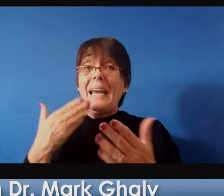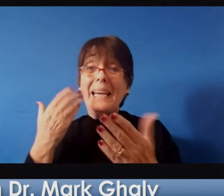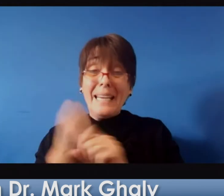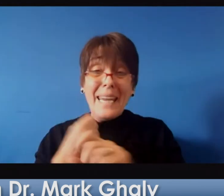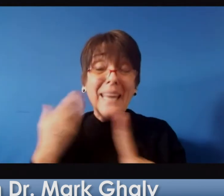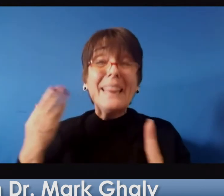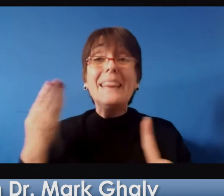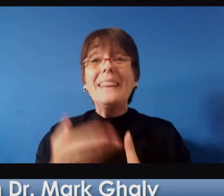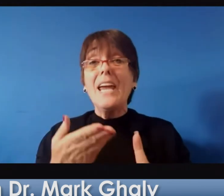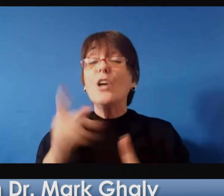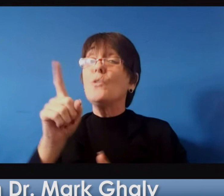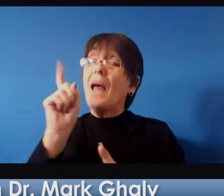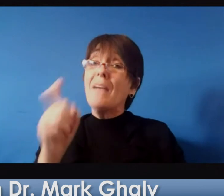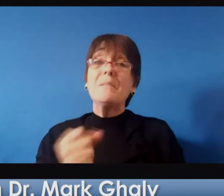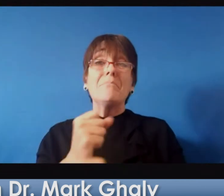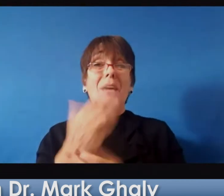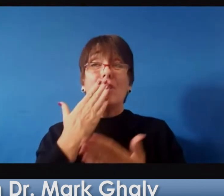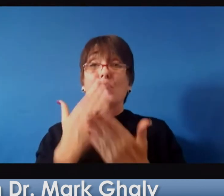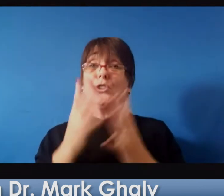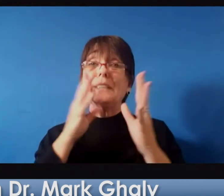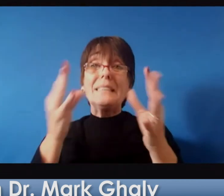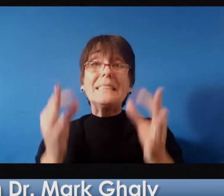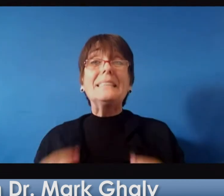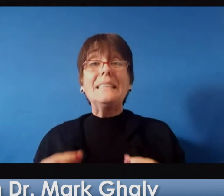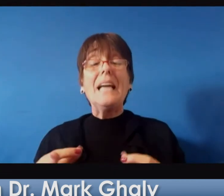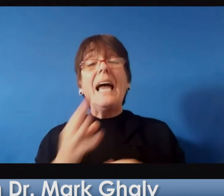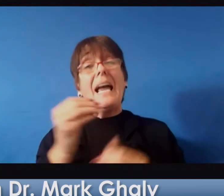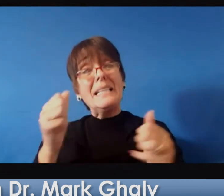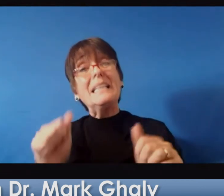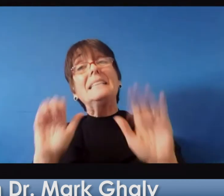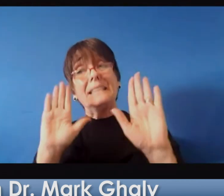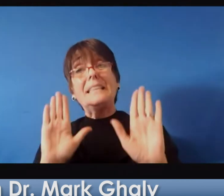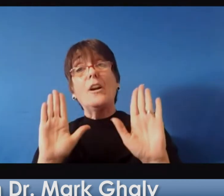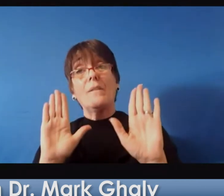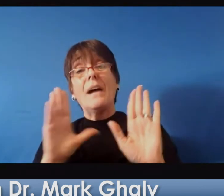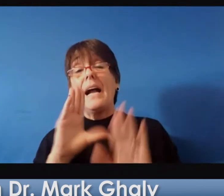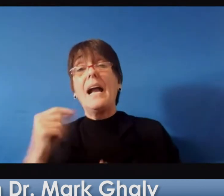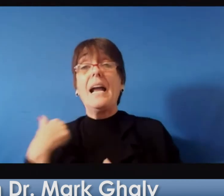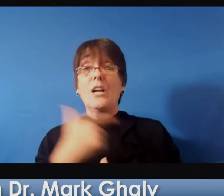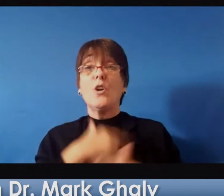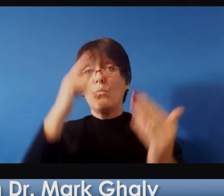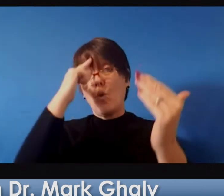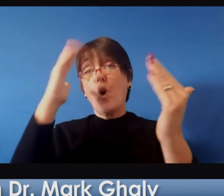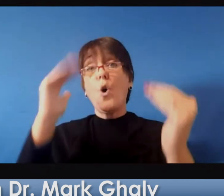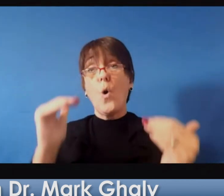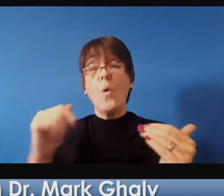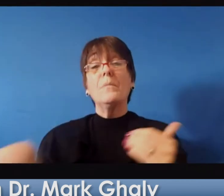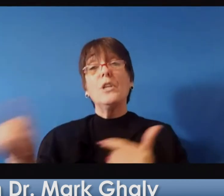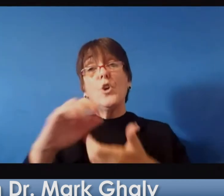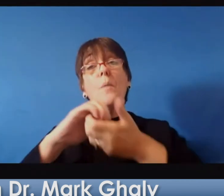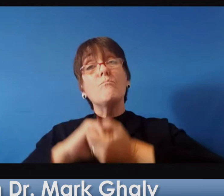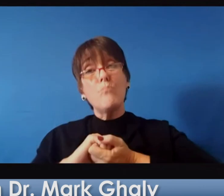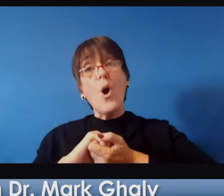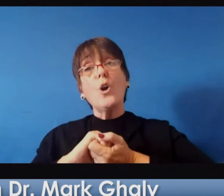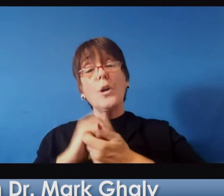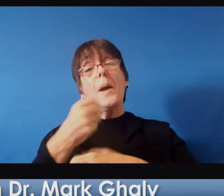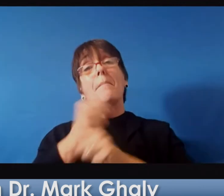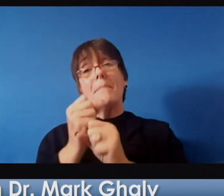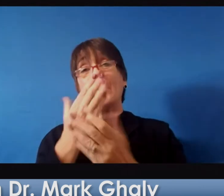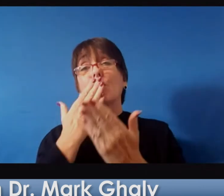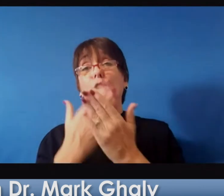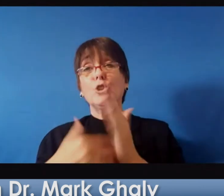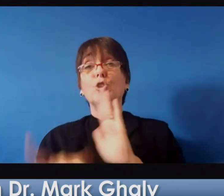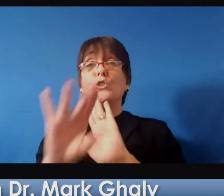make these hard choices. We do have to make these sacrifices. And we hope to be your partners in making those choices along the